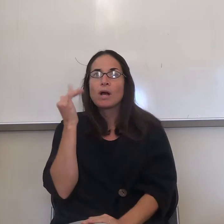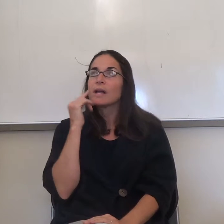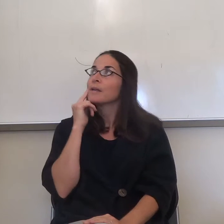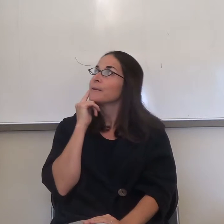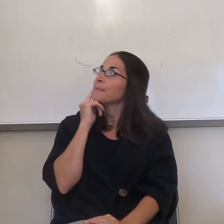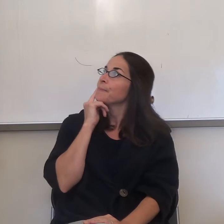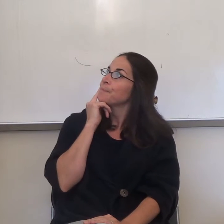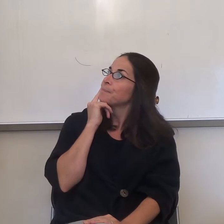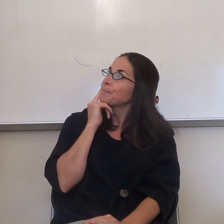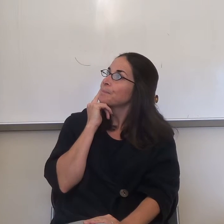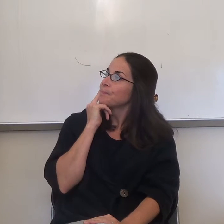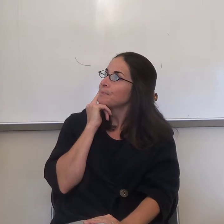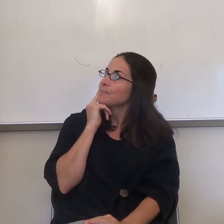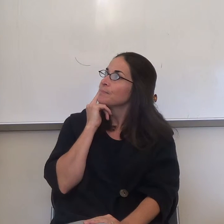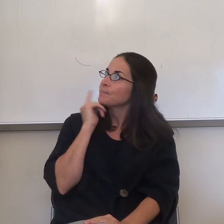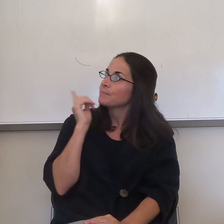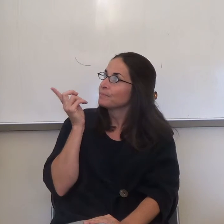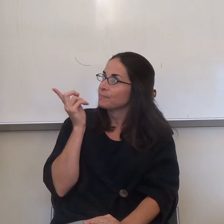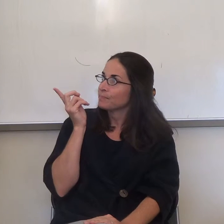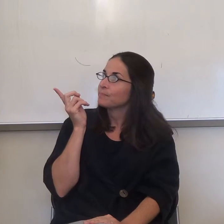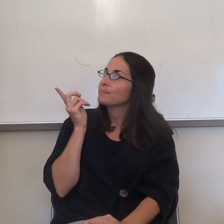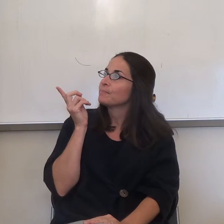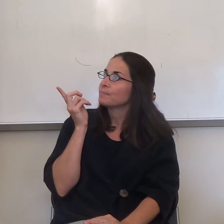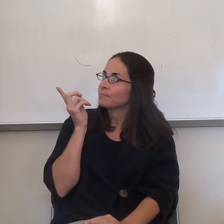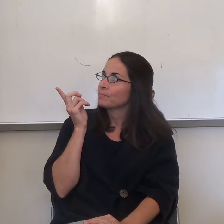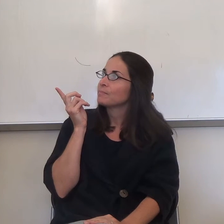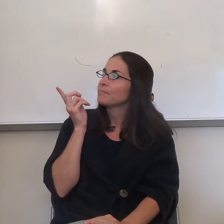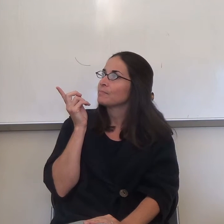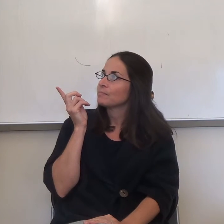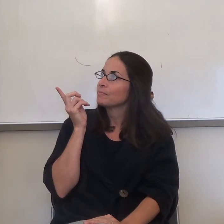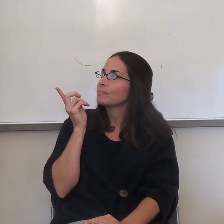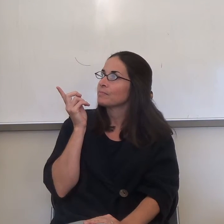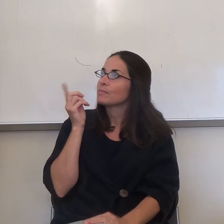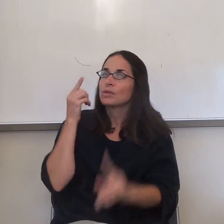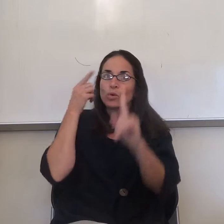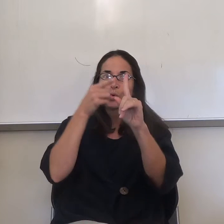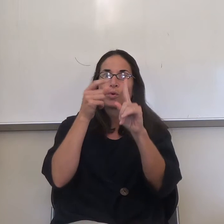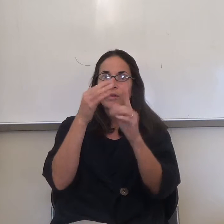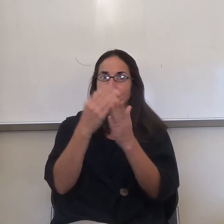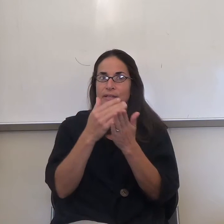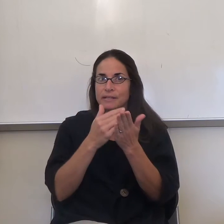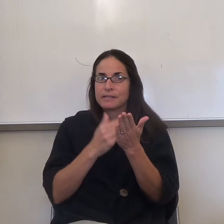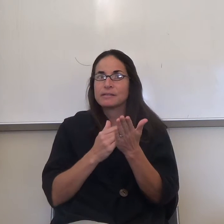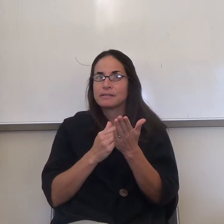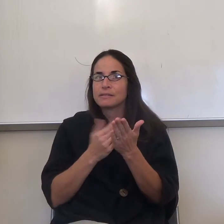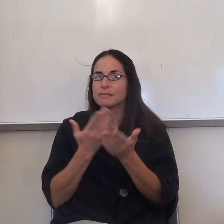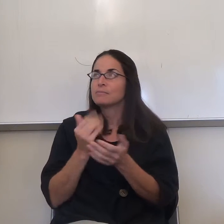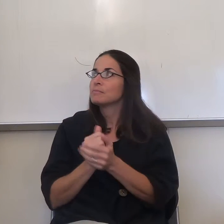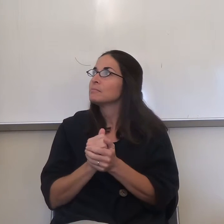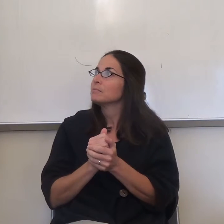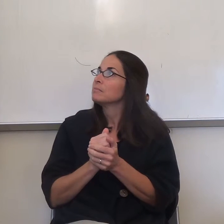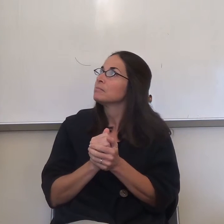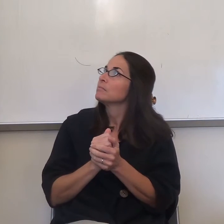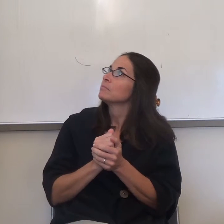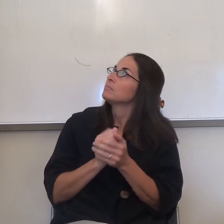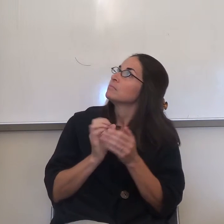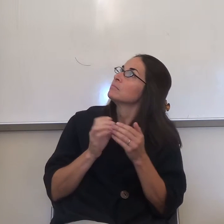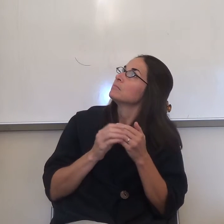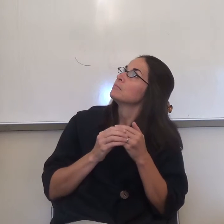what you're doing here is what we're talking about with our list up there. Because the first sentence is